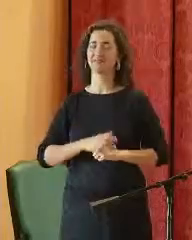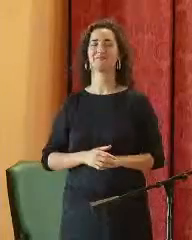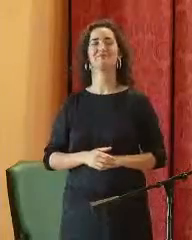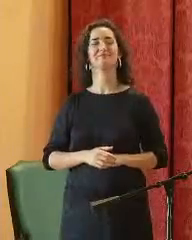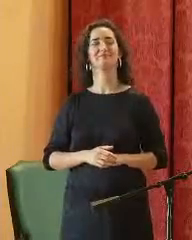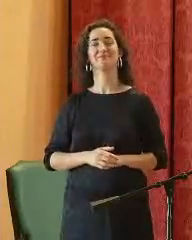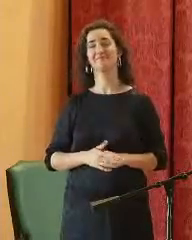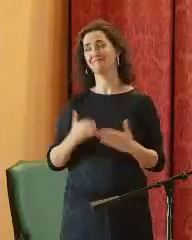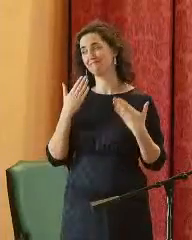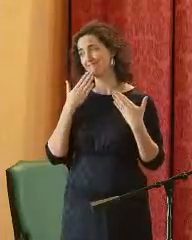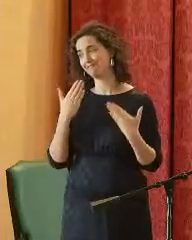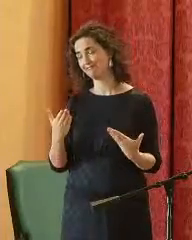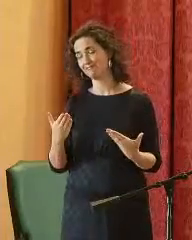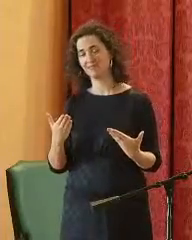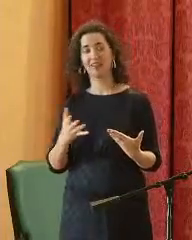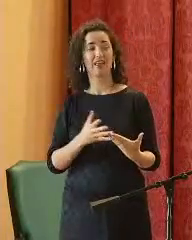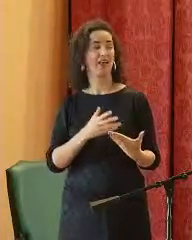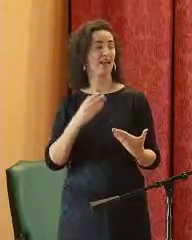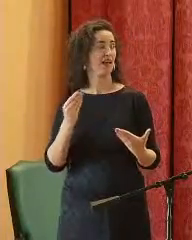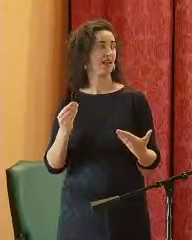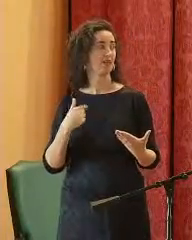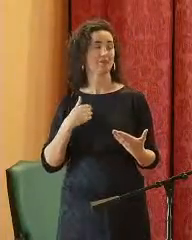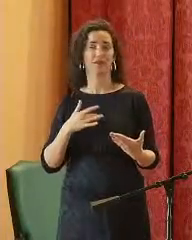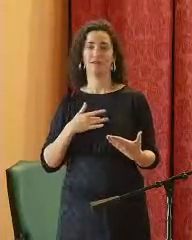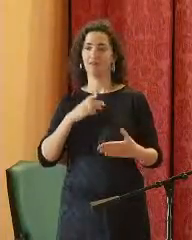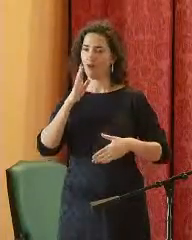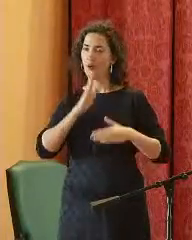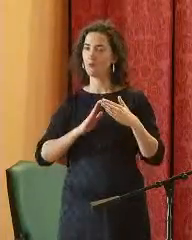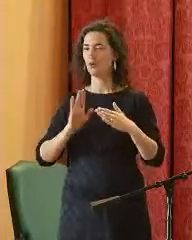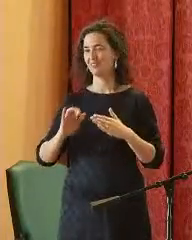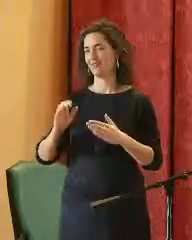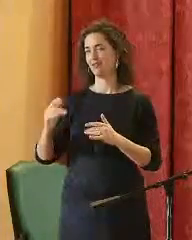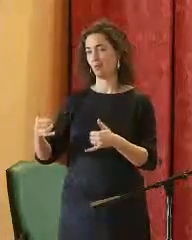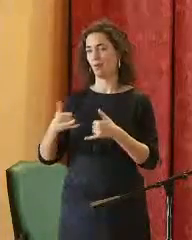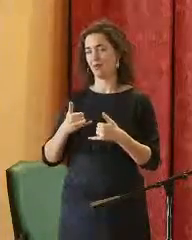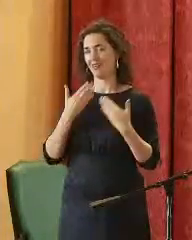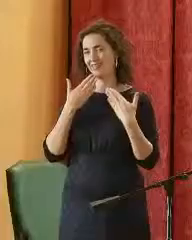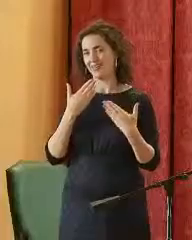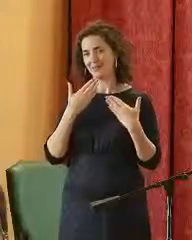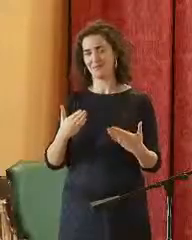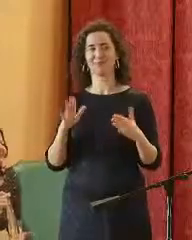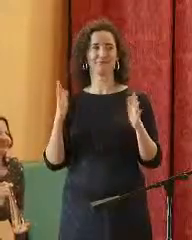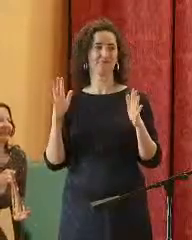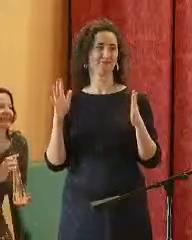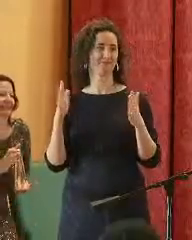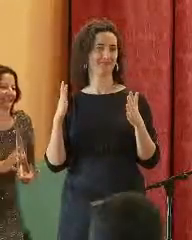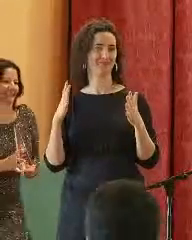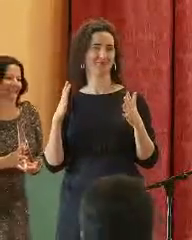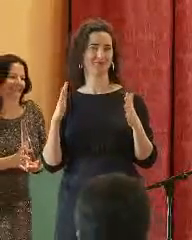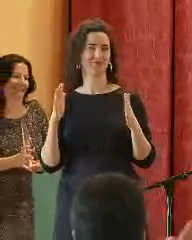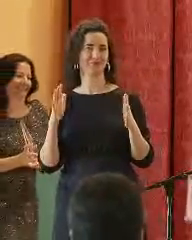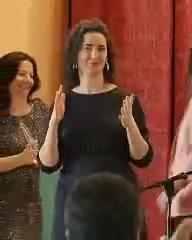really appreciate it, and I'm very humbled by this award. Thank you.